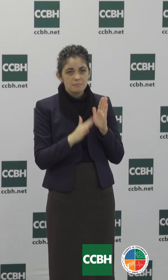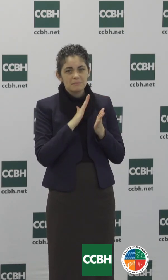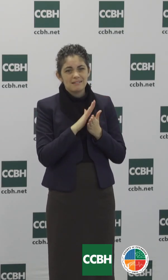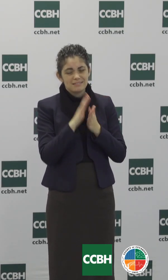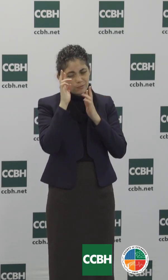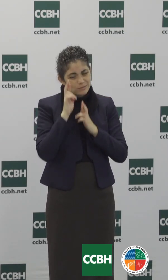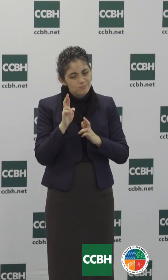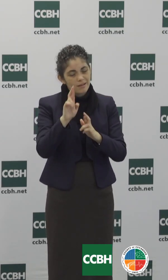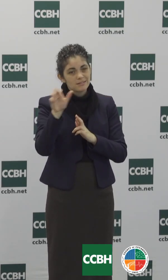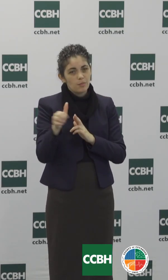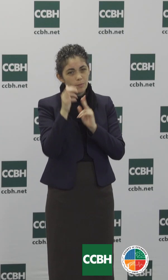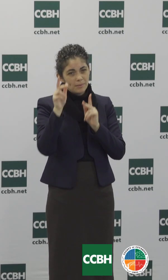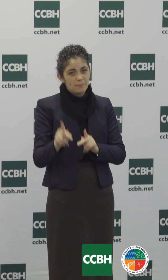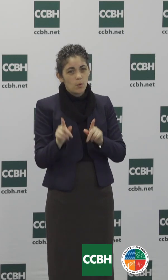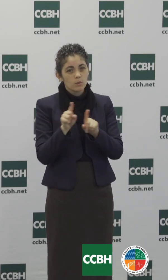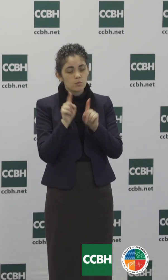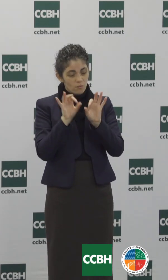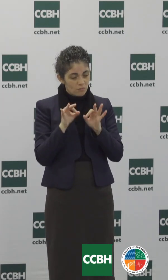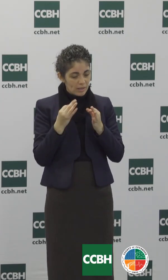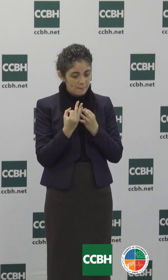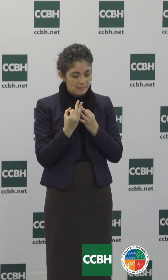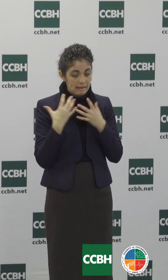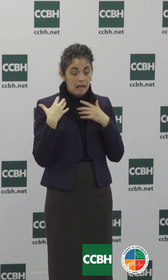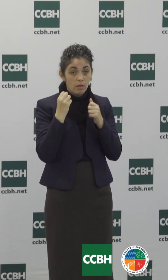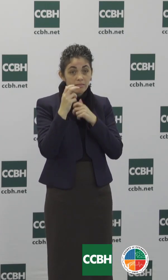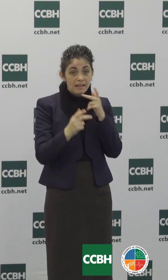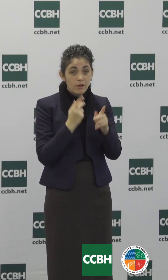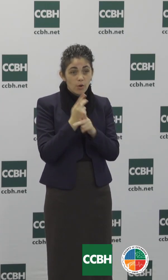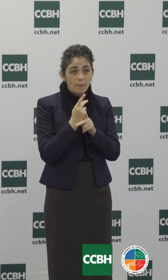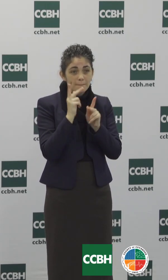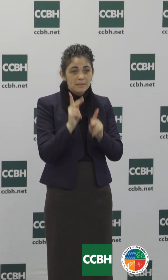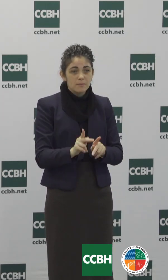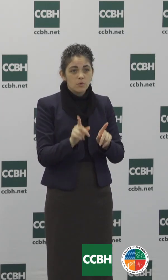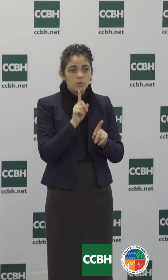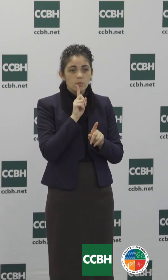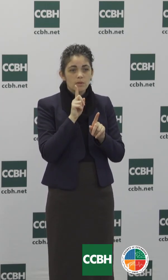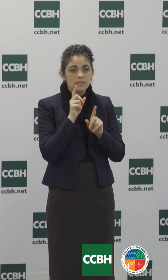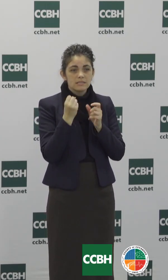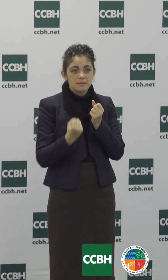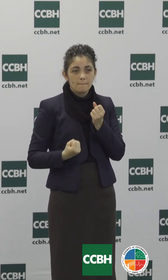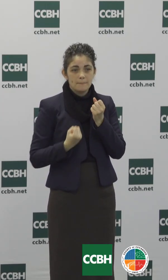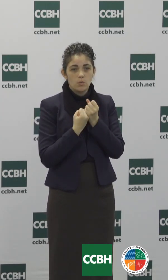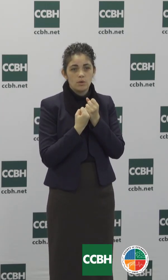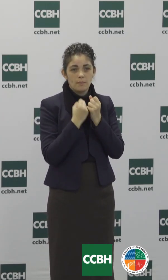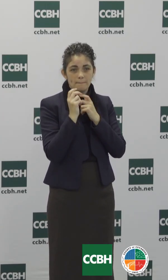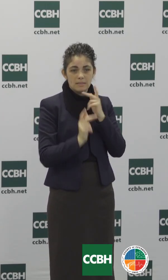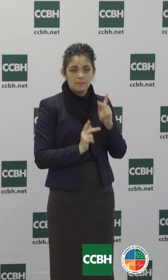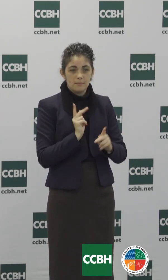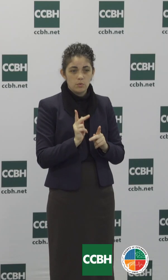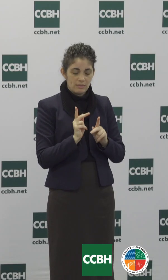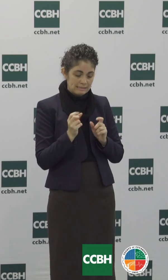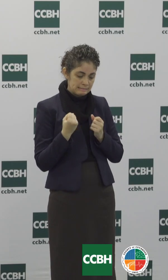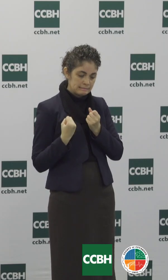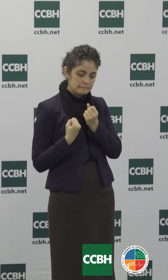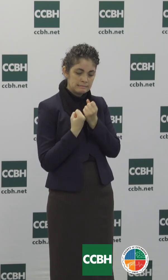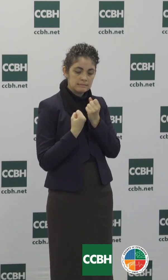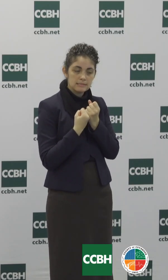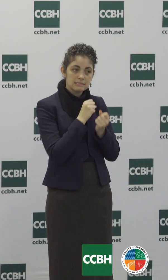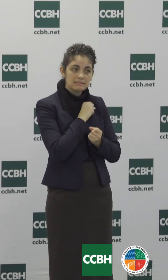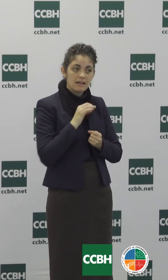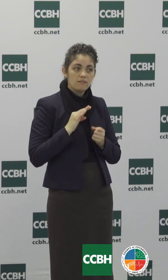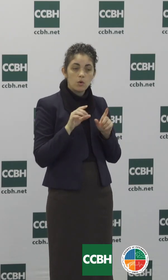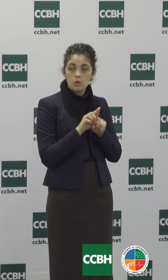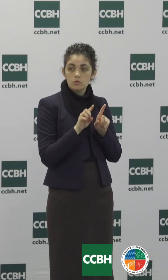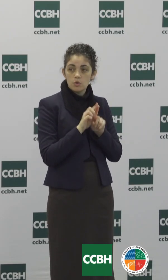be respectful of the residents and the families and the healthcare workers that support and the support staff and the business owners as